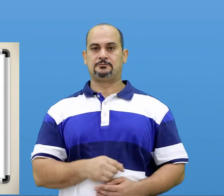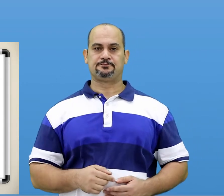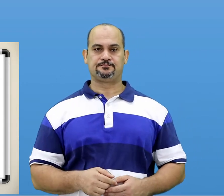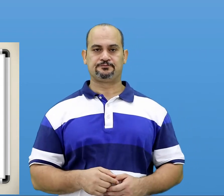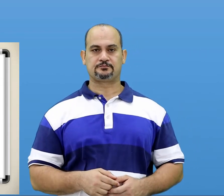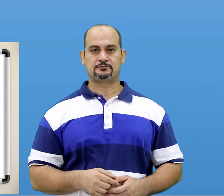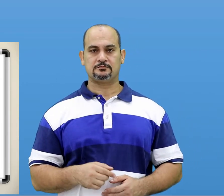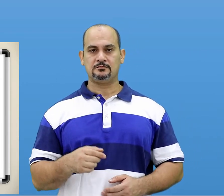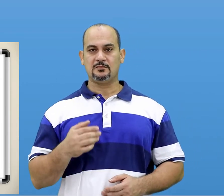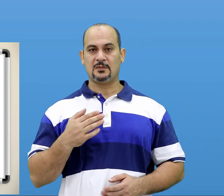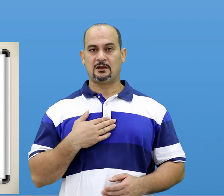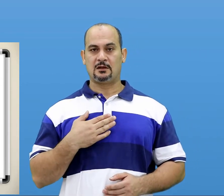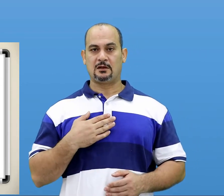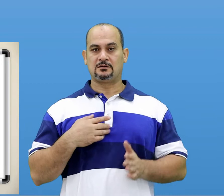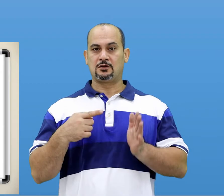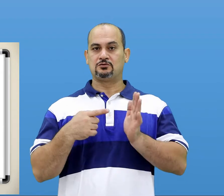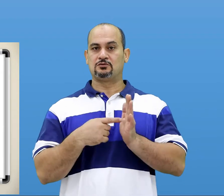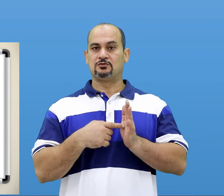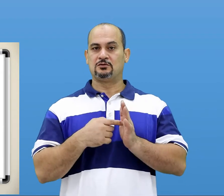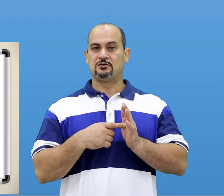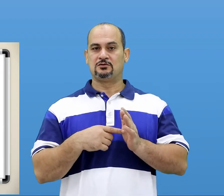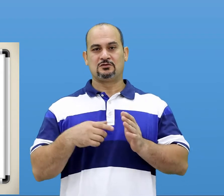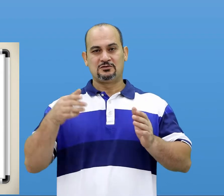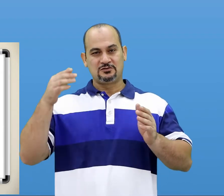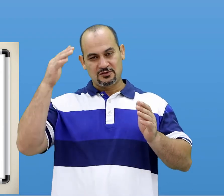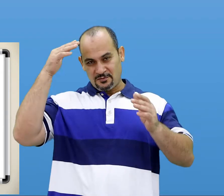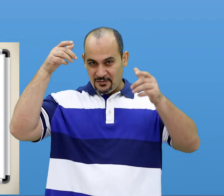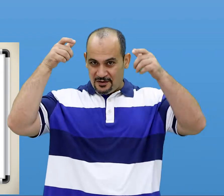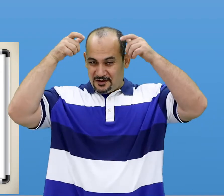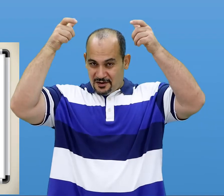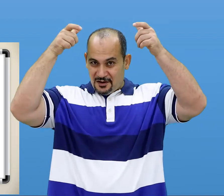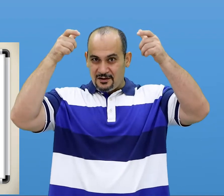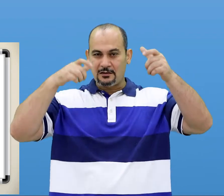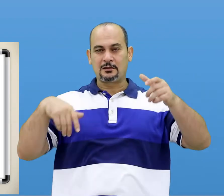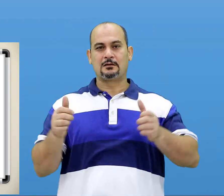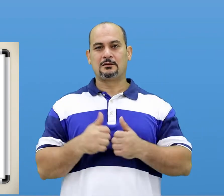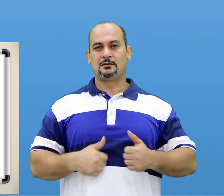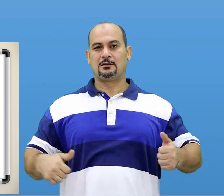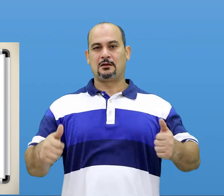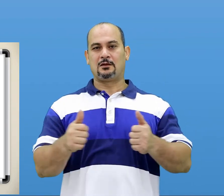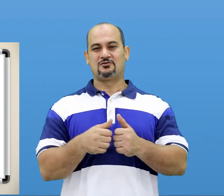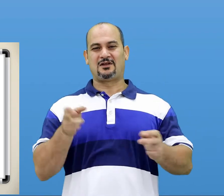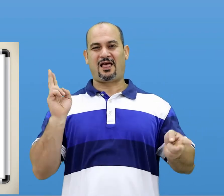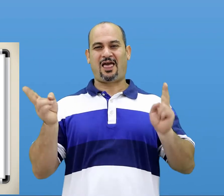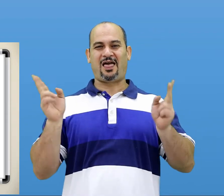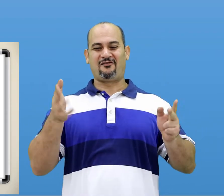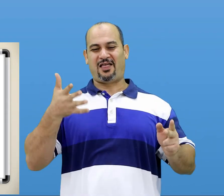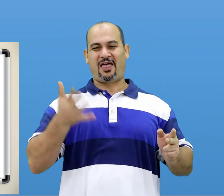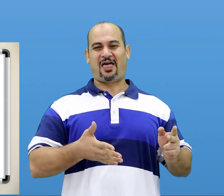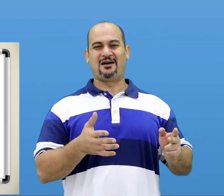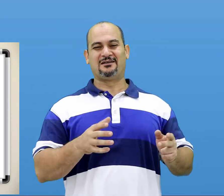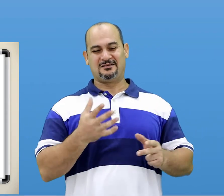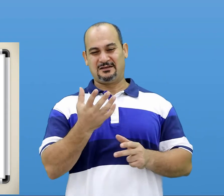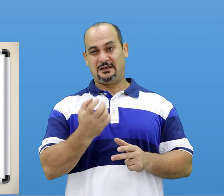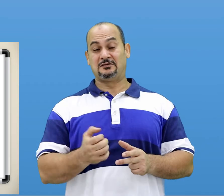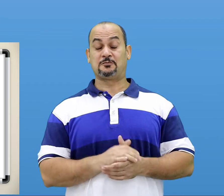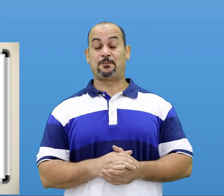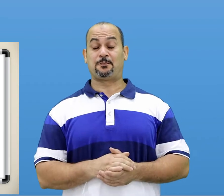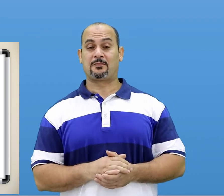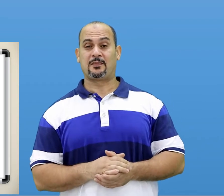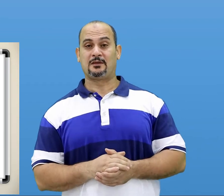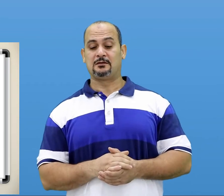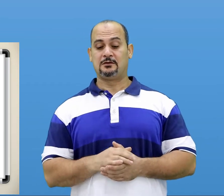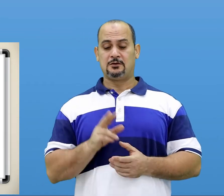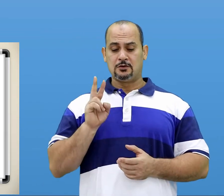example. When I graduated from university, my family made a celebratory dinner. How about